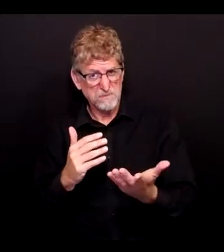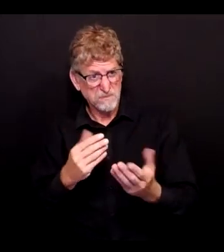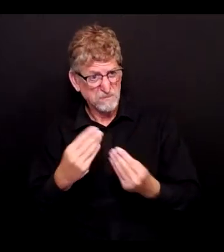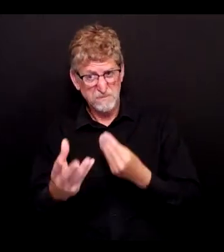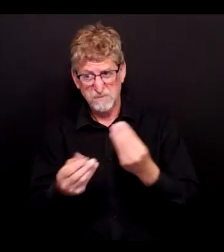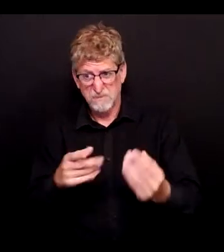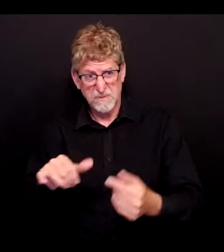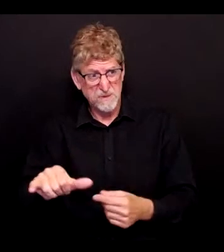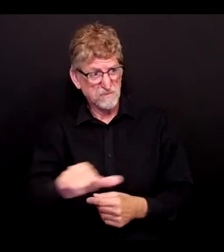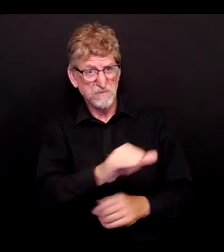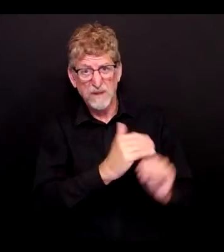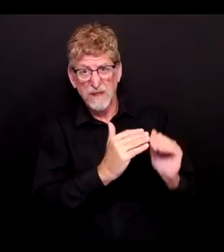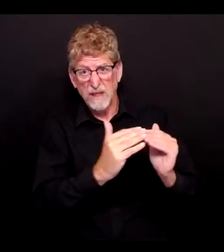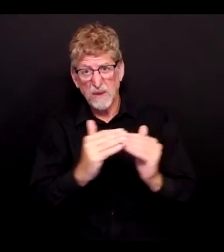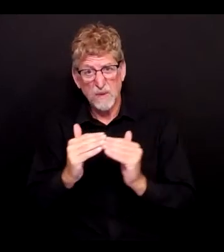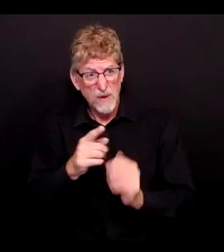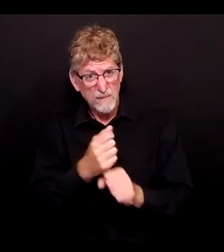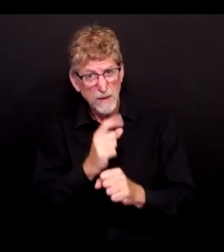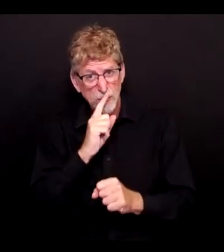Well, I think it's